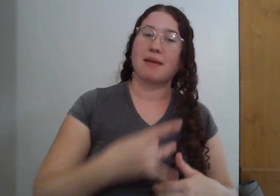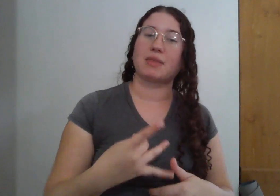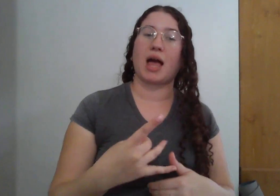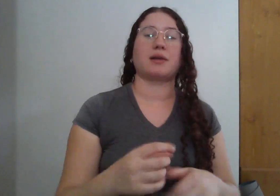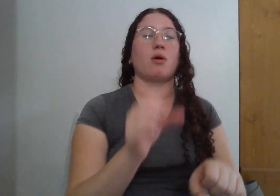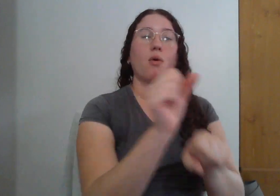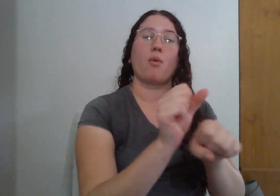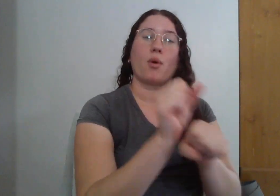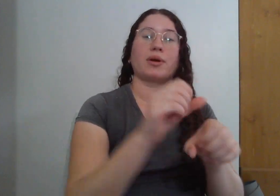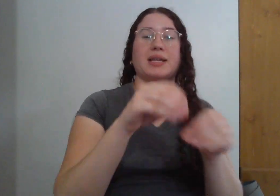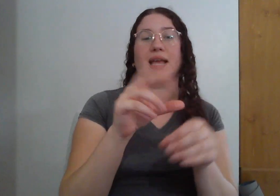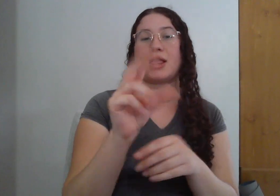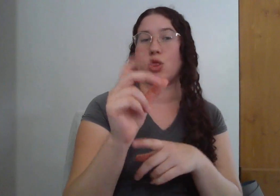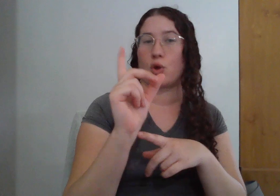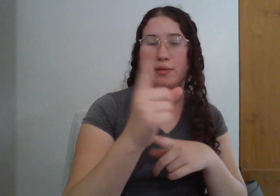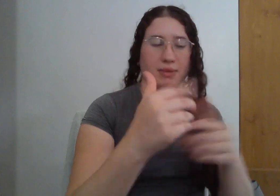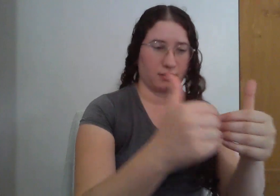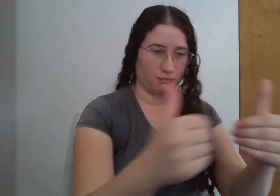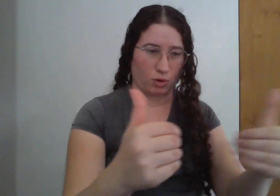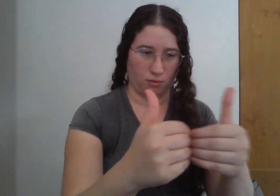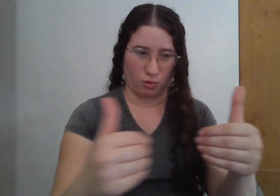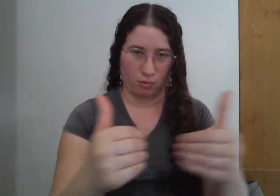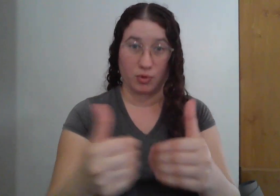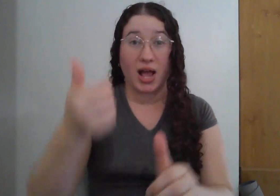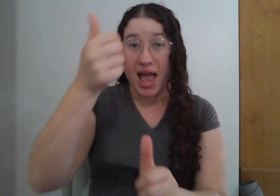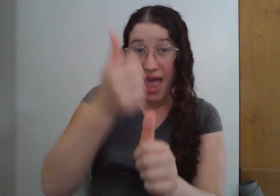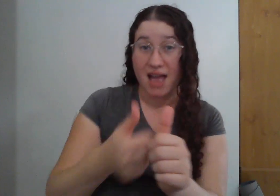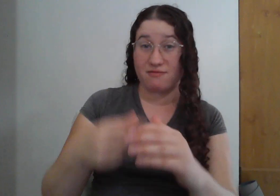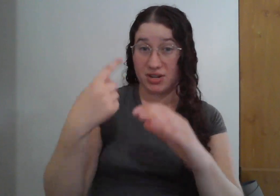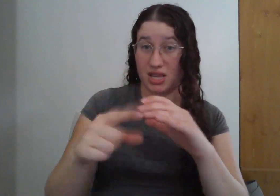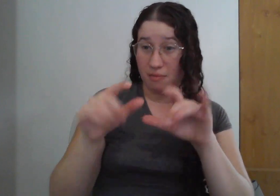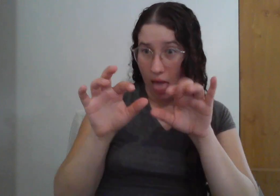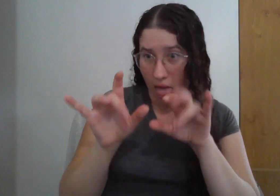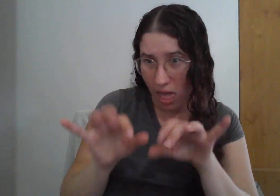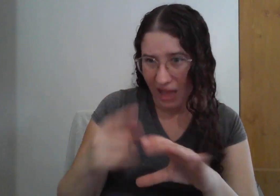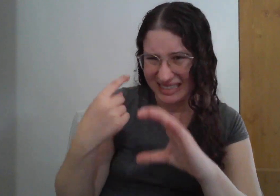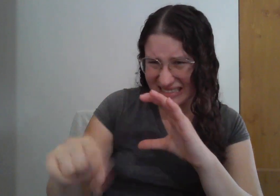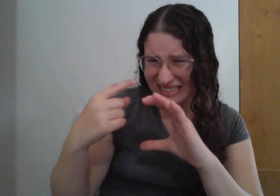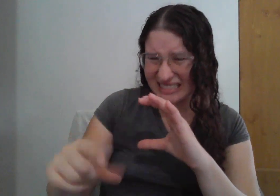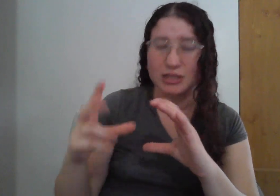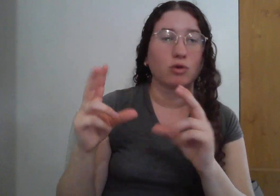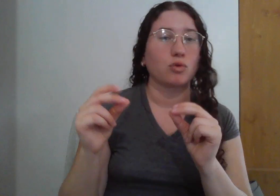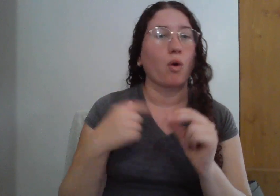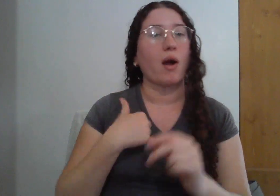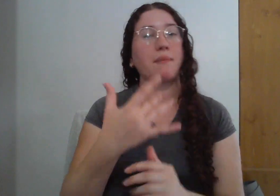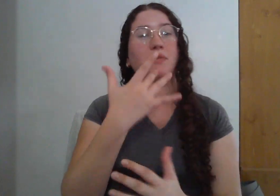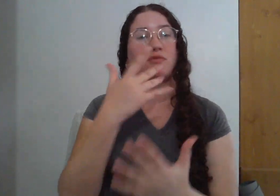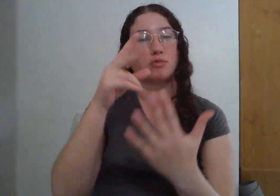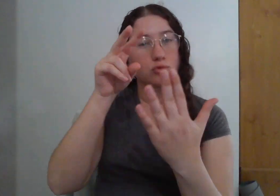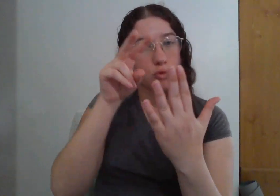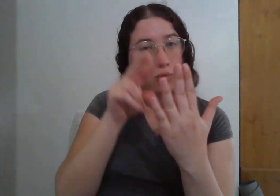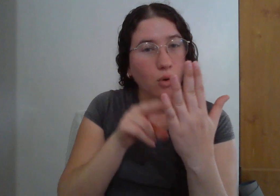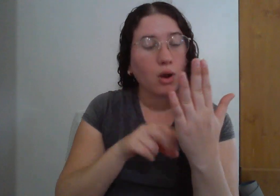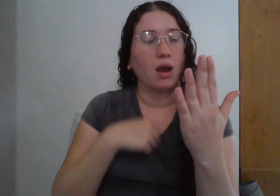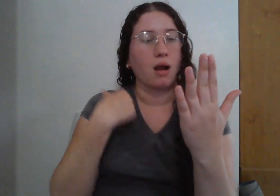I don't like answering every email as soon as I get it. I like sitting with the information before I respond.